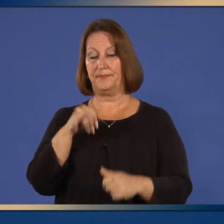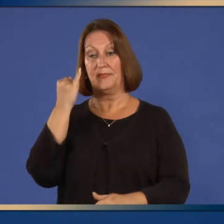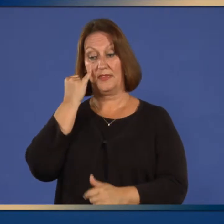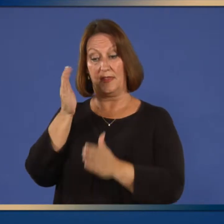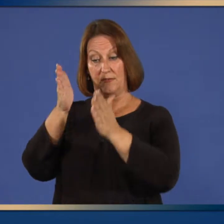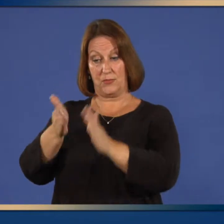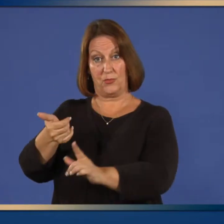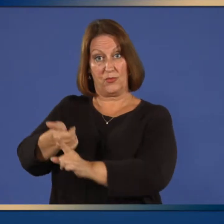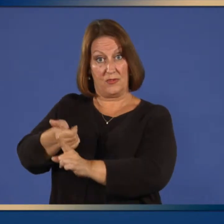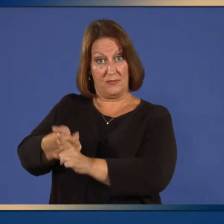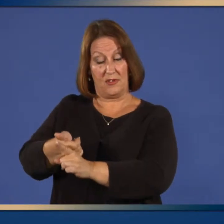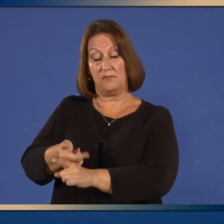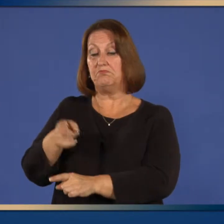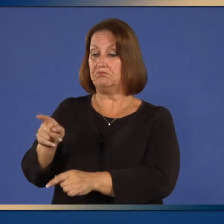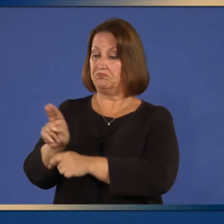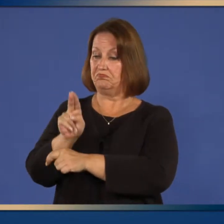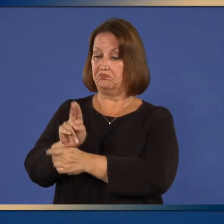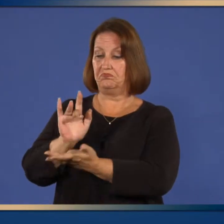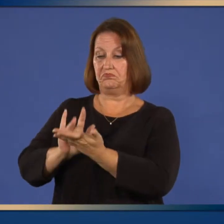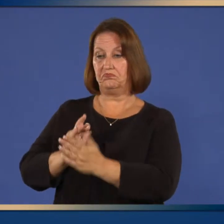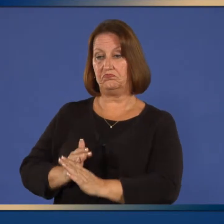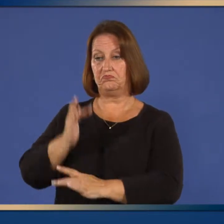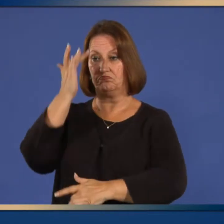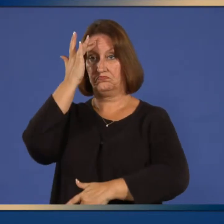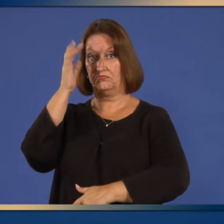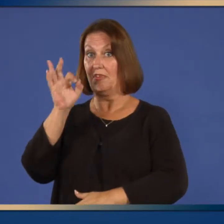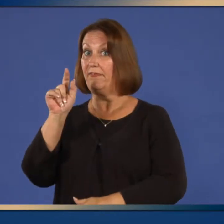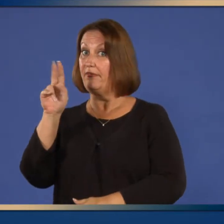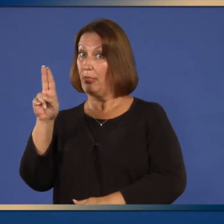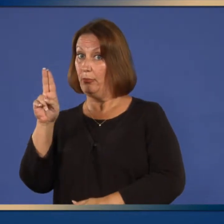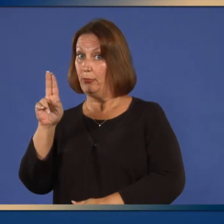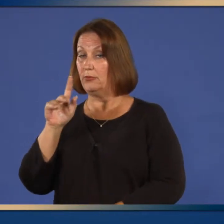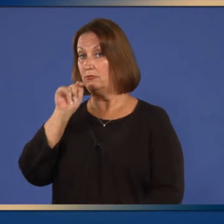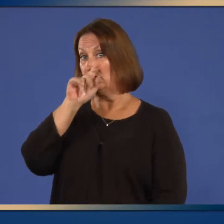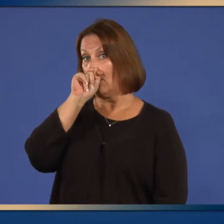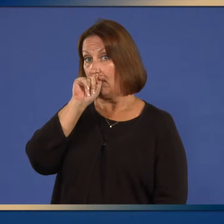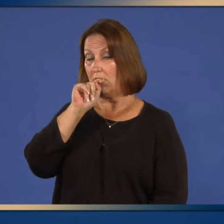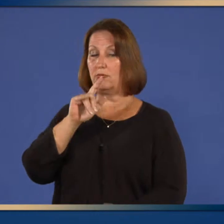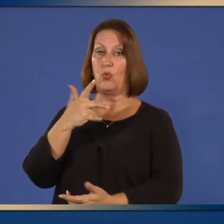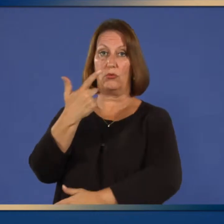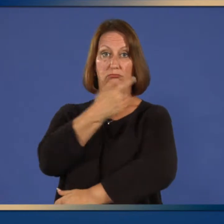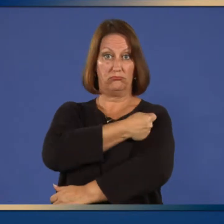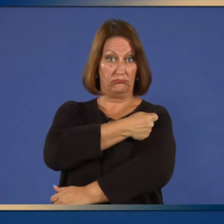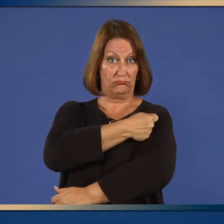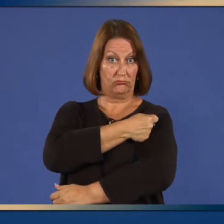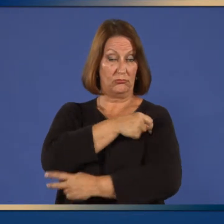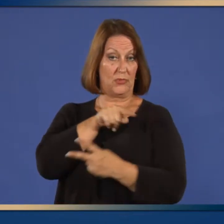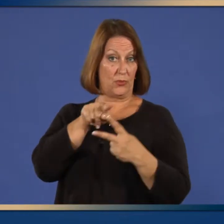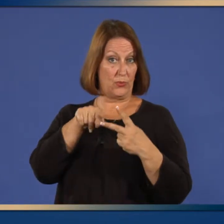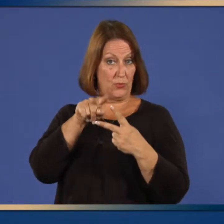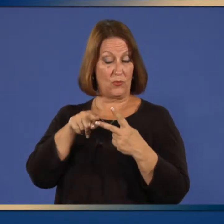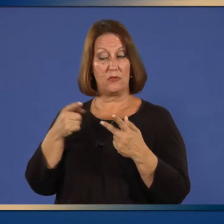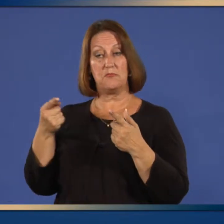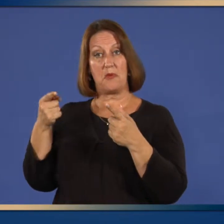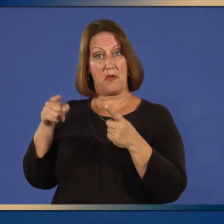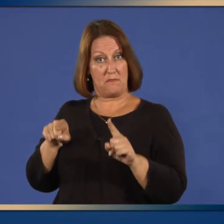vaccinate with TIV if at high risk for severe influenza complications.